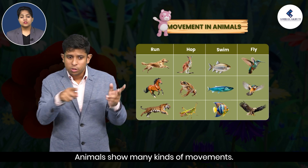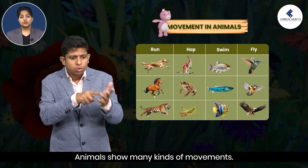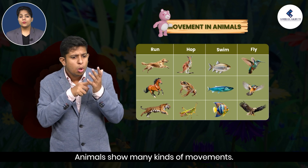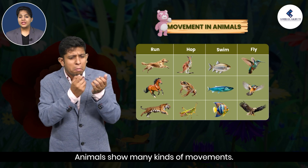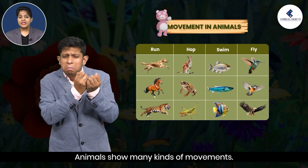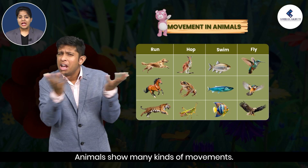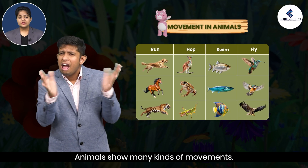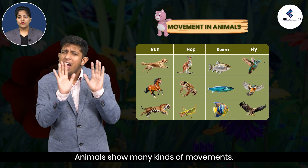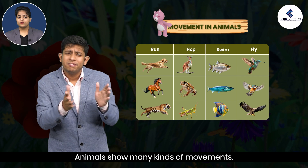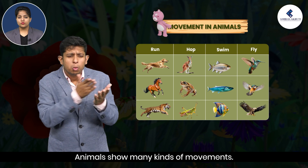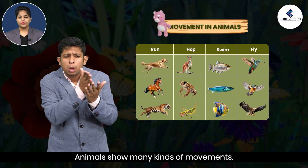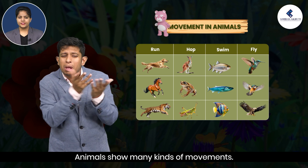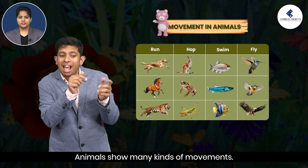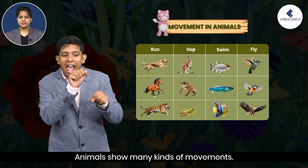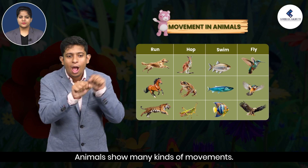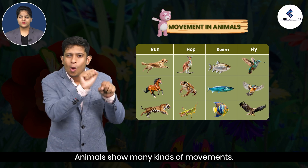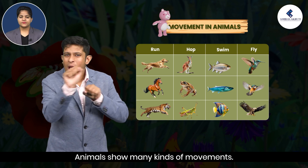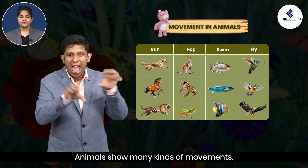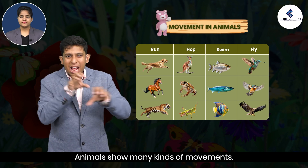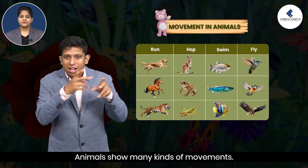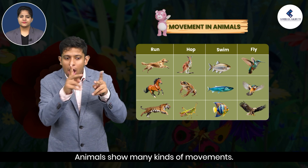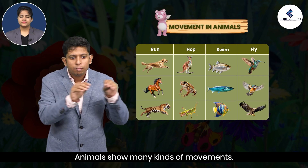Animals show many kinds of movements.